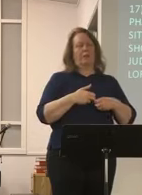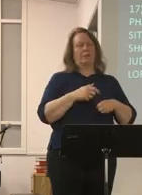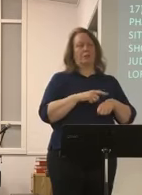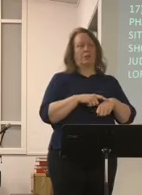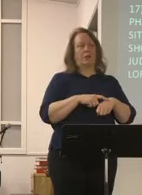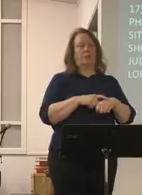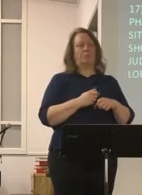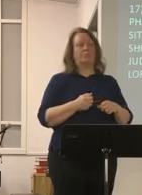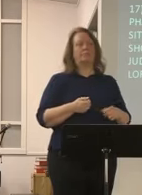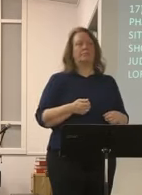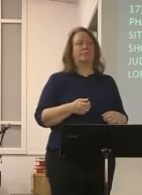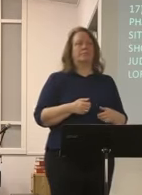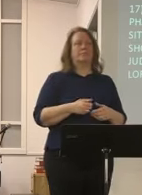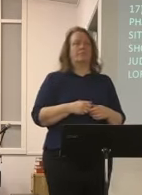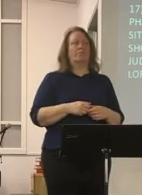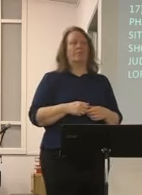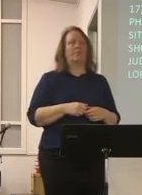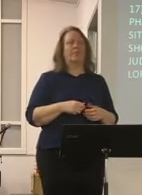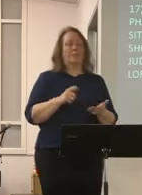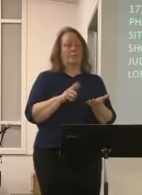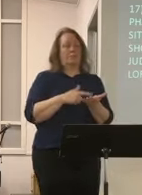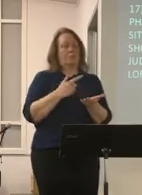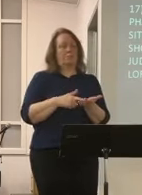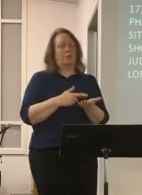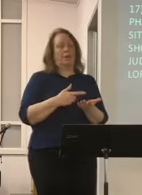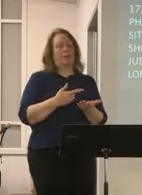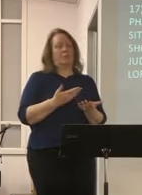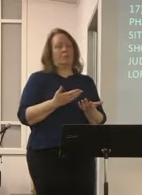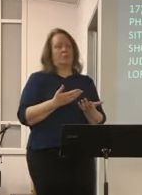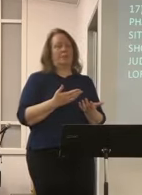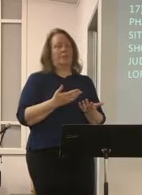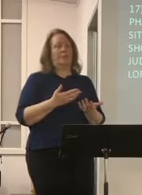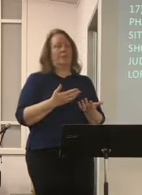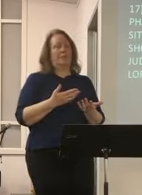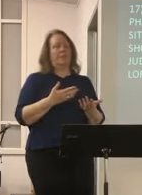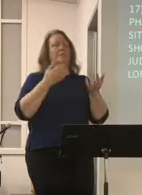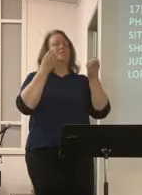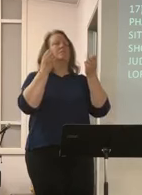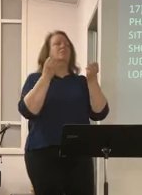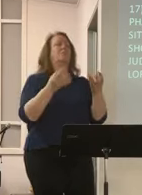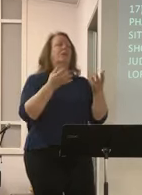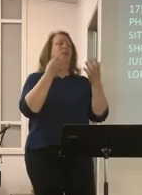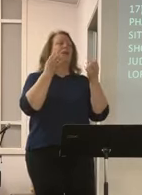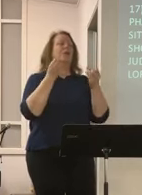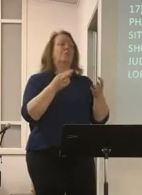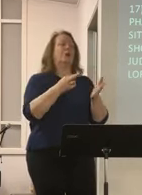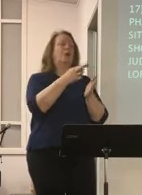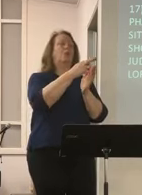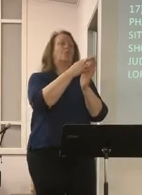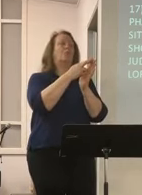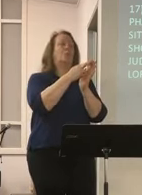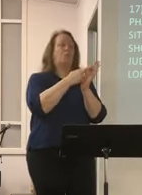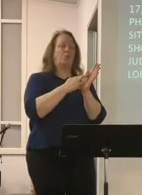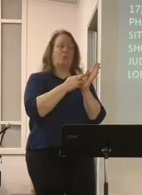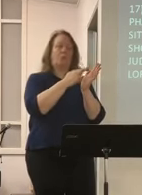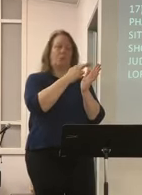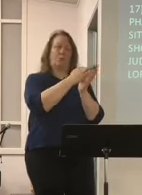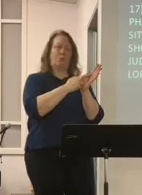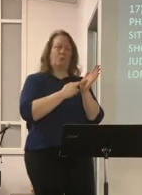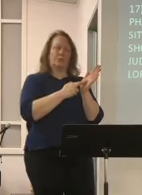a life of their own, because sometimes they just got so many rules that you couldn't even keep up with the